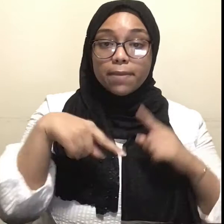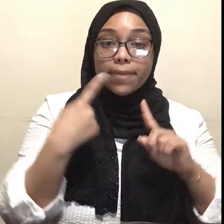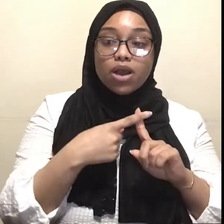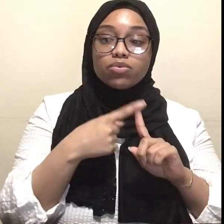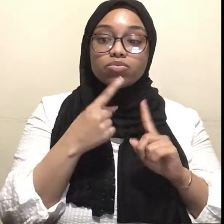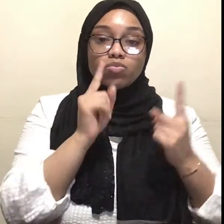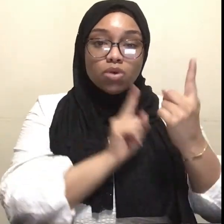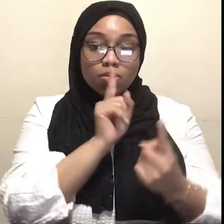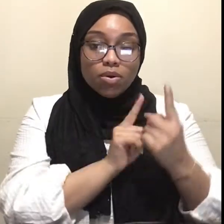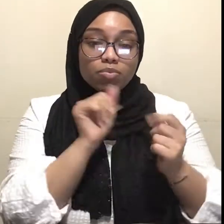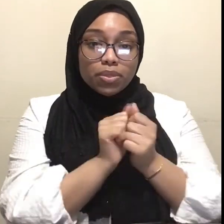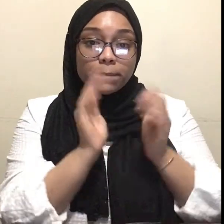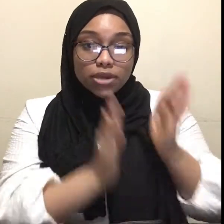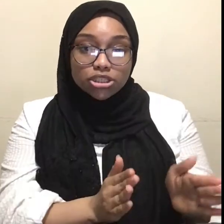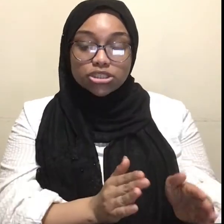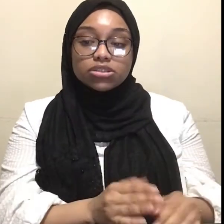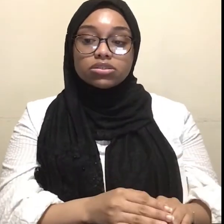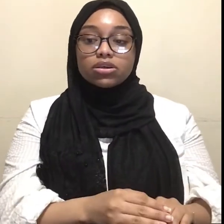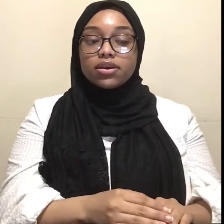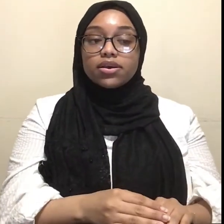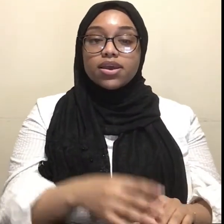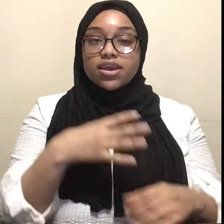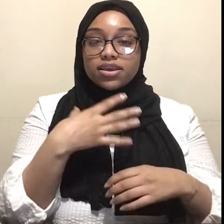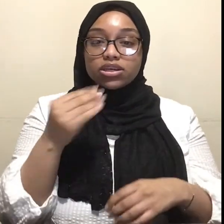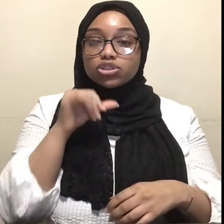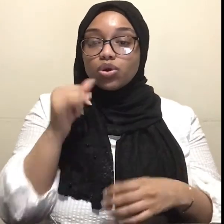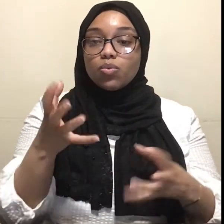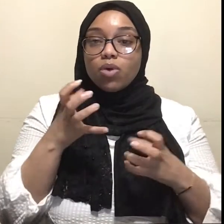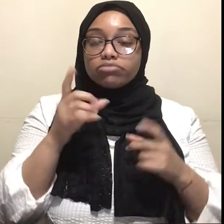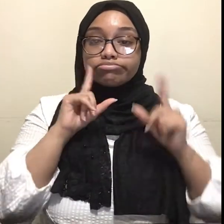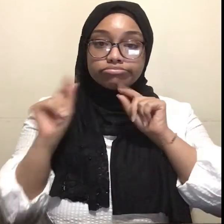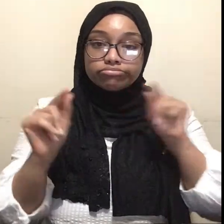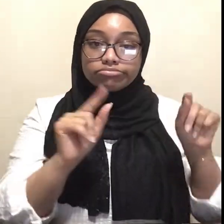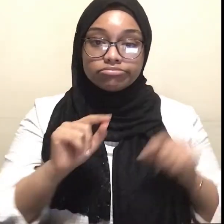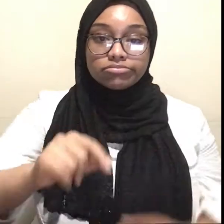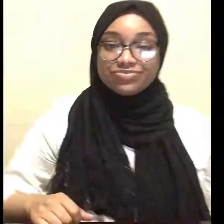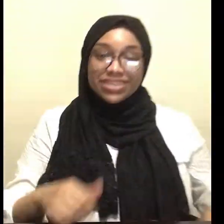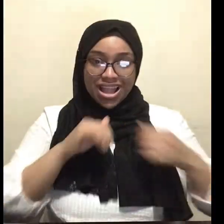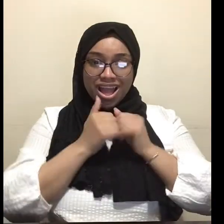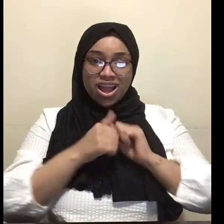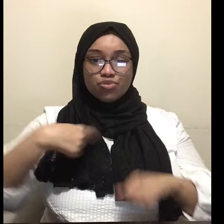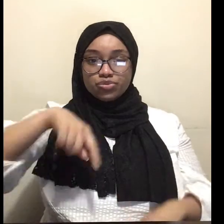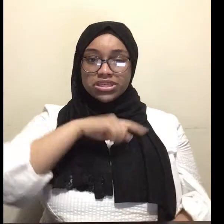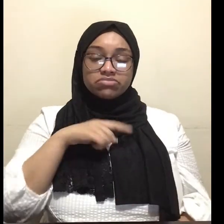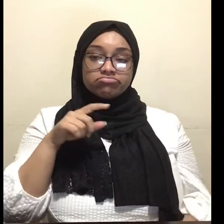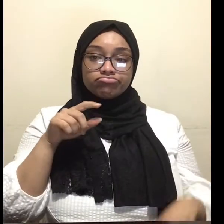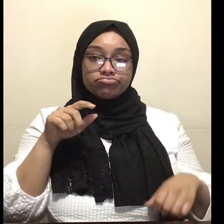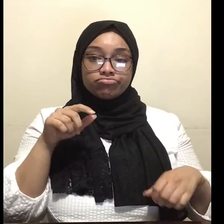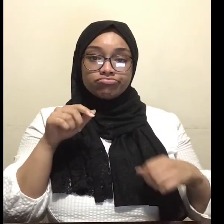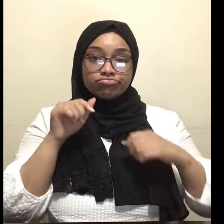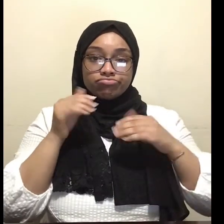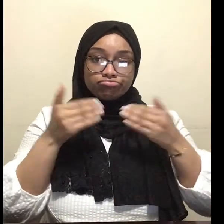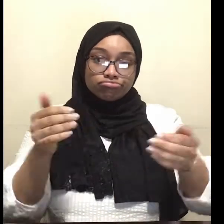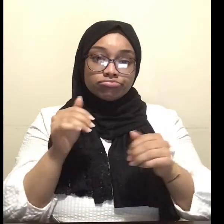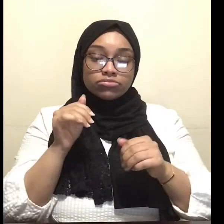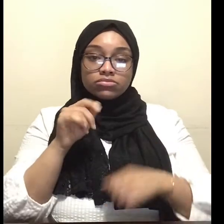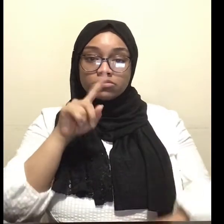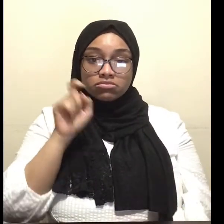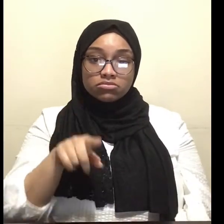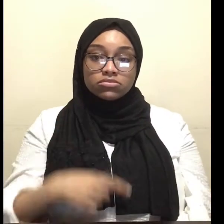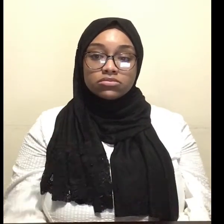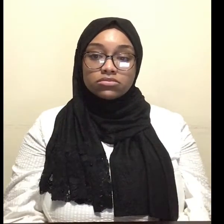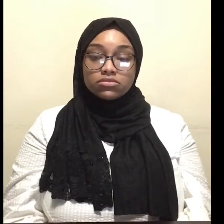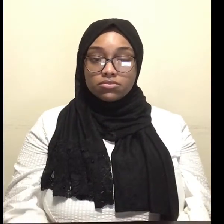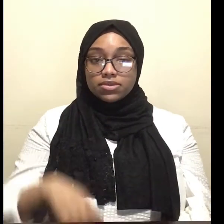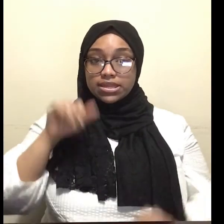monthly check-ins by phone, and a few other new responsibilities that you've never done before as a board member. You're feeling overwhelmed and